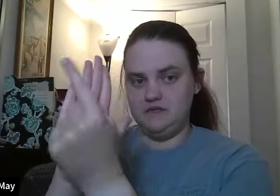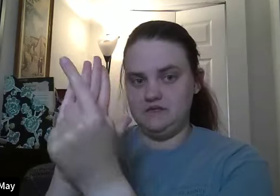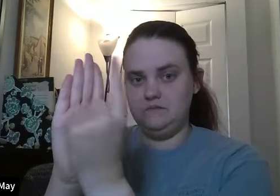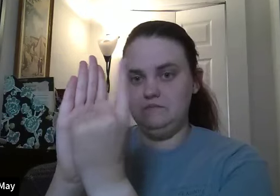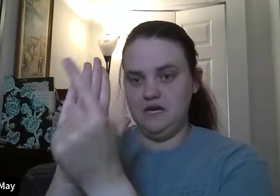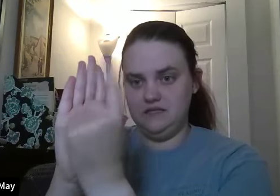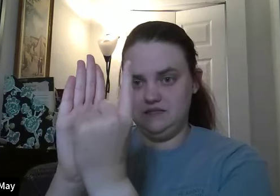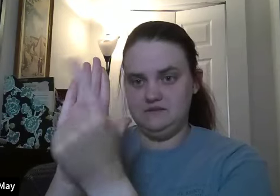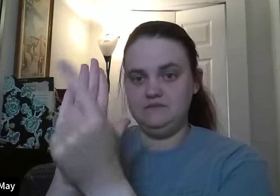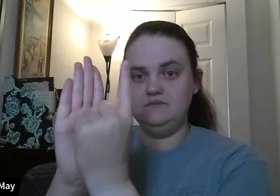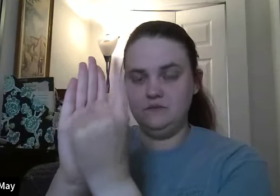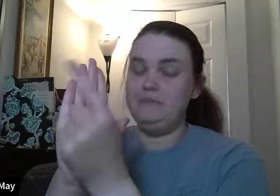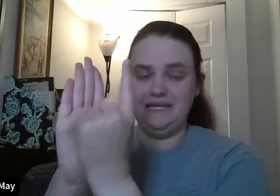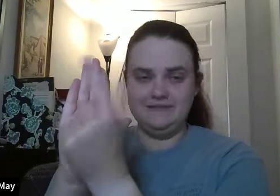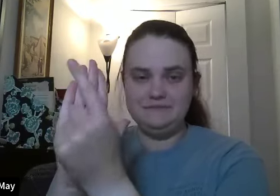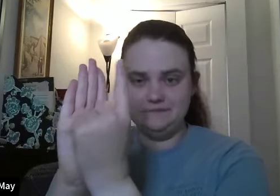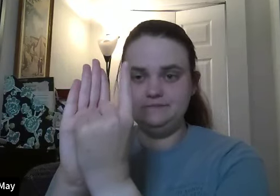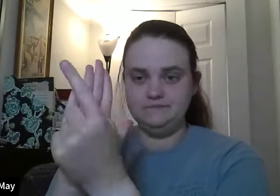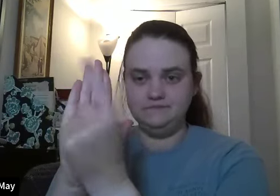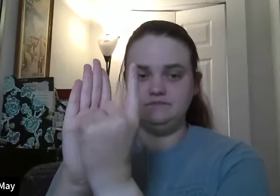movements, minutes or minute.